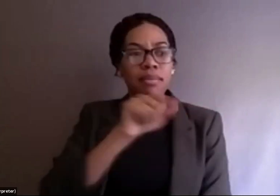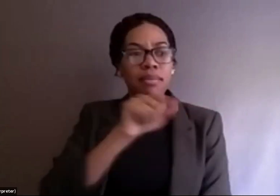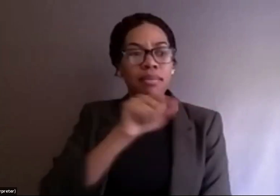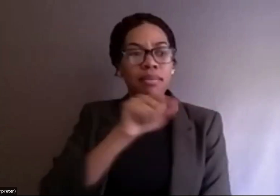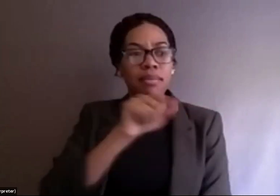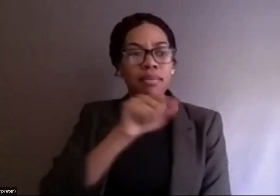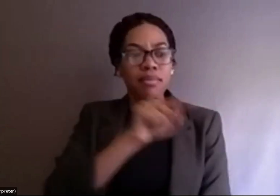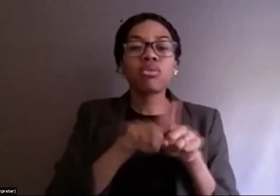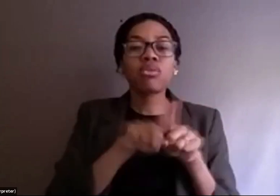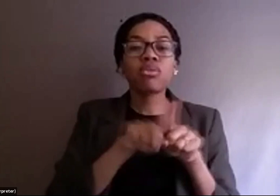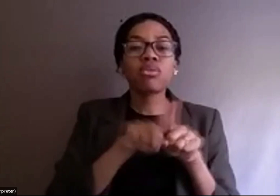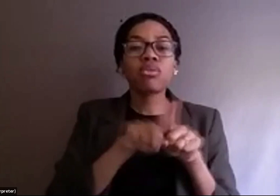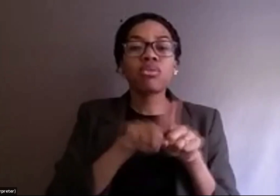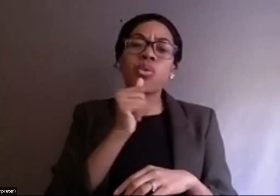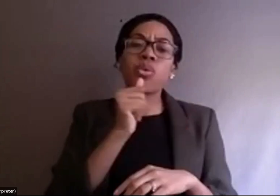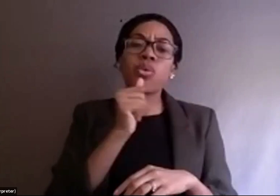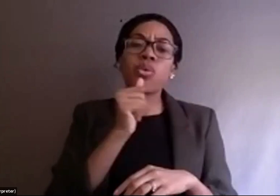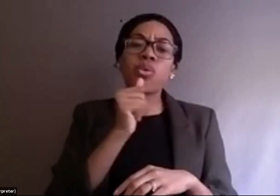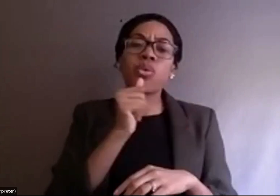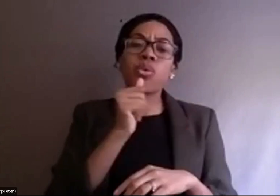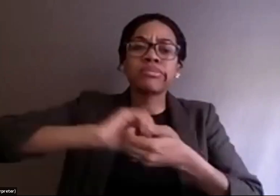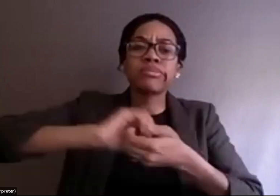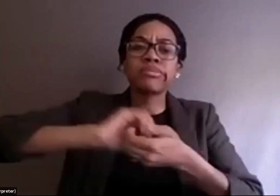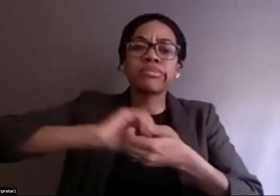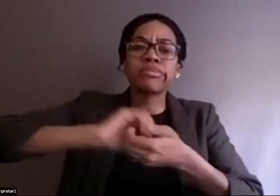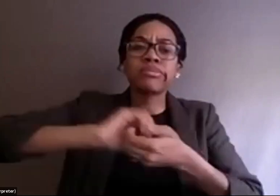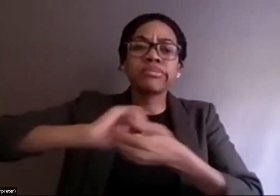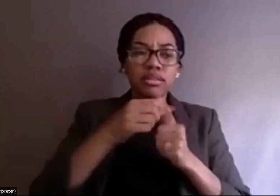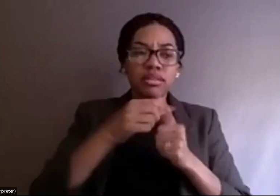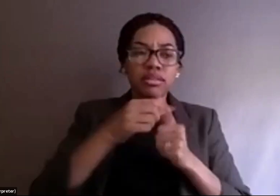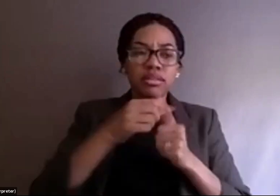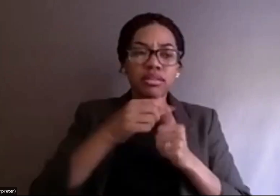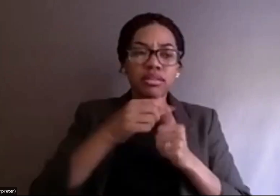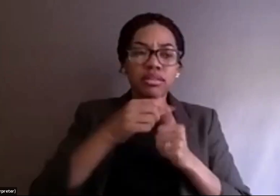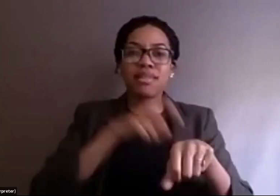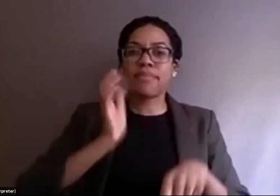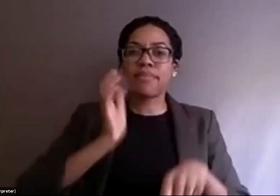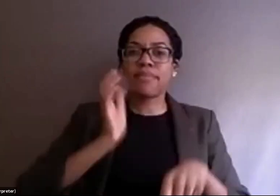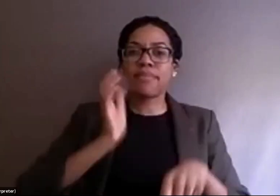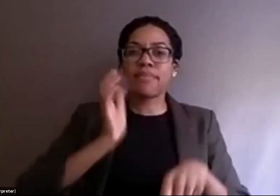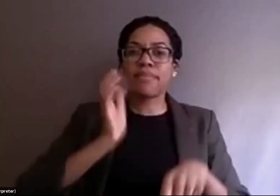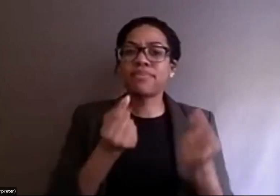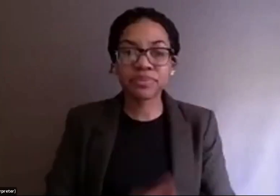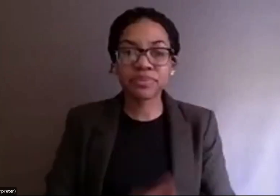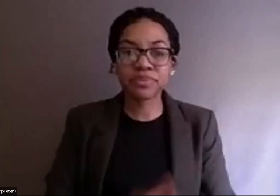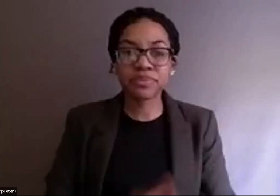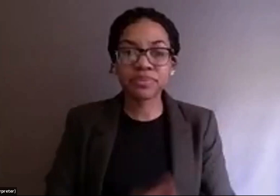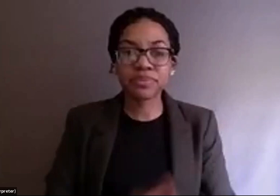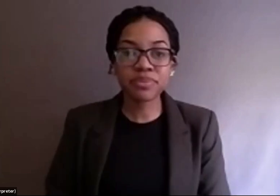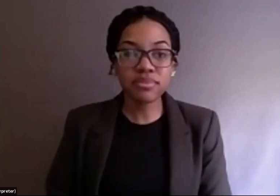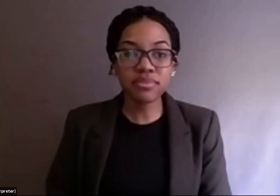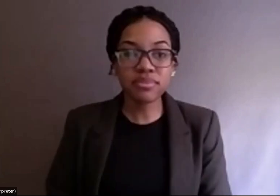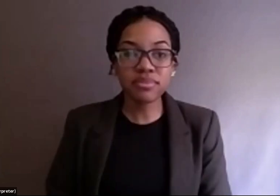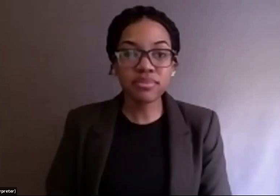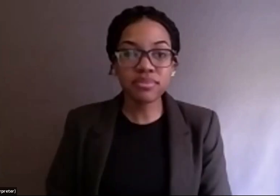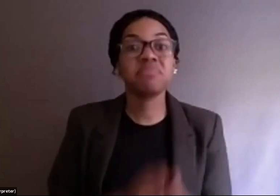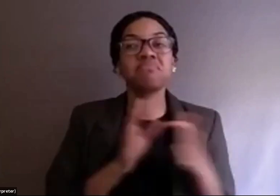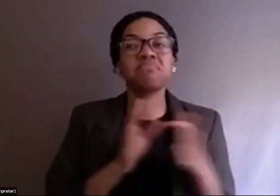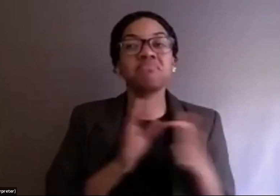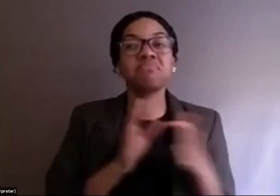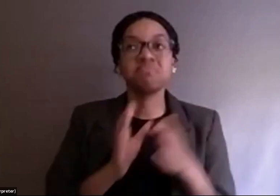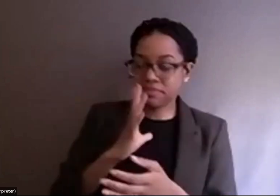work with while organizing there. And let's start there. Okay, so Judy mentioned that